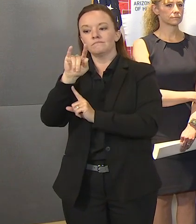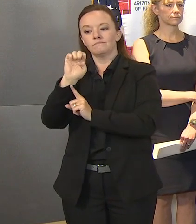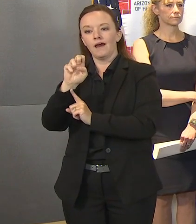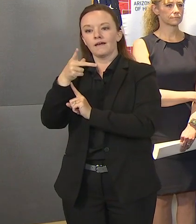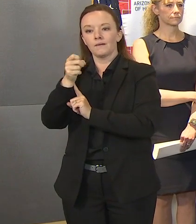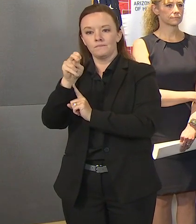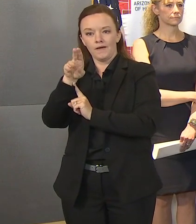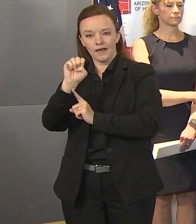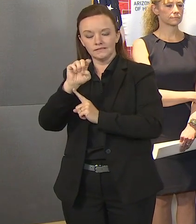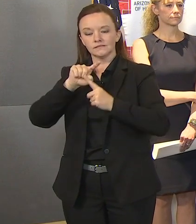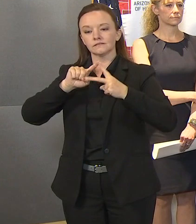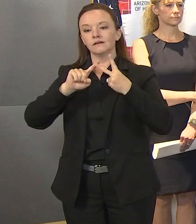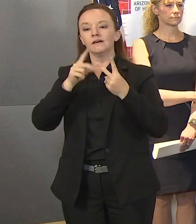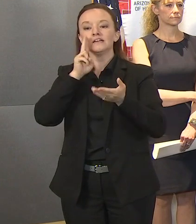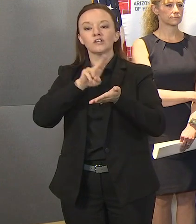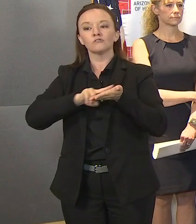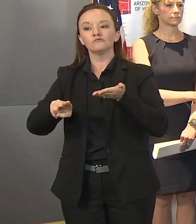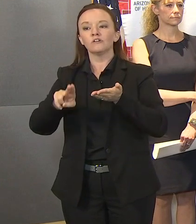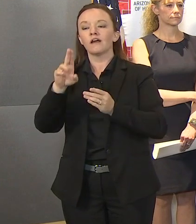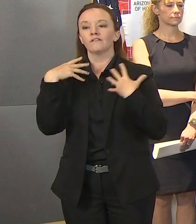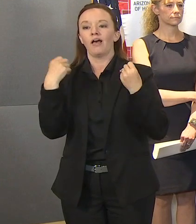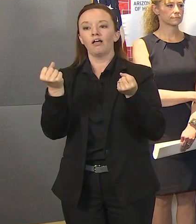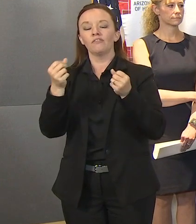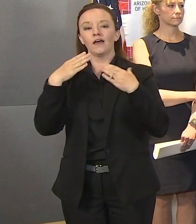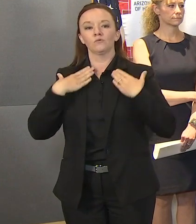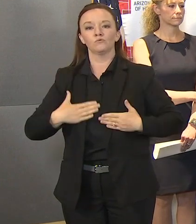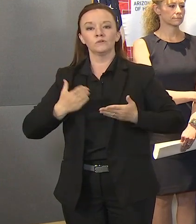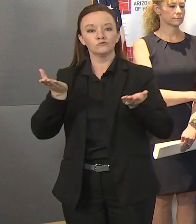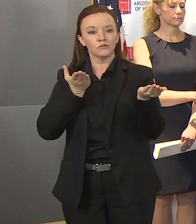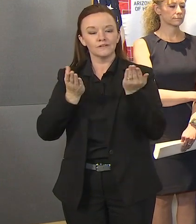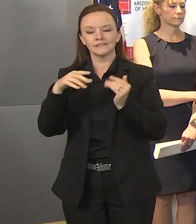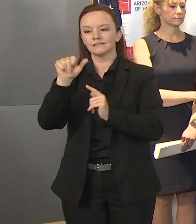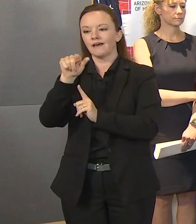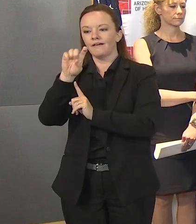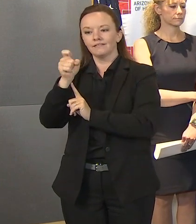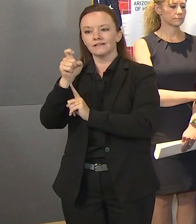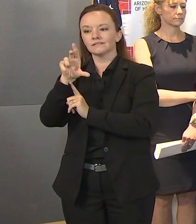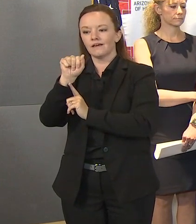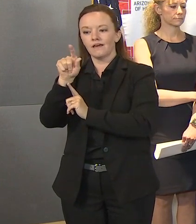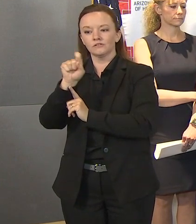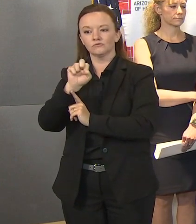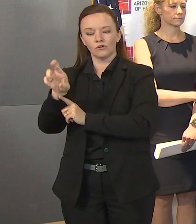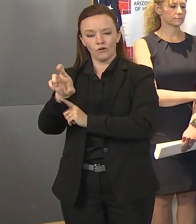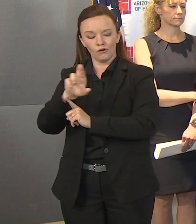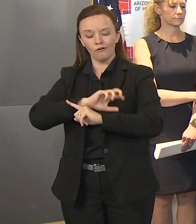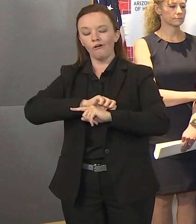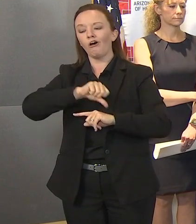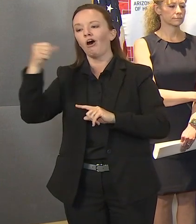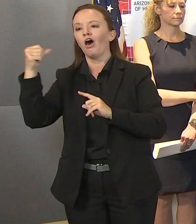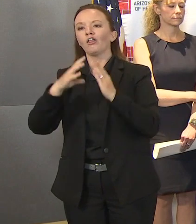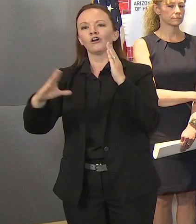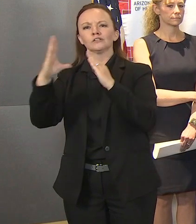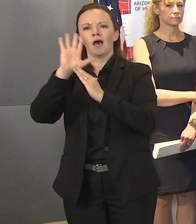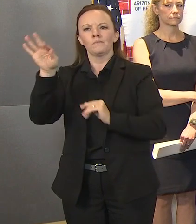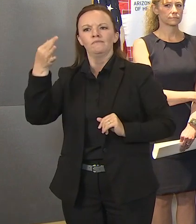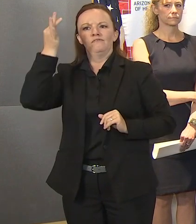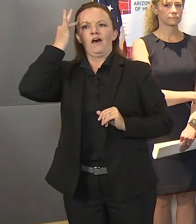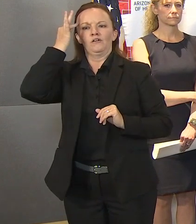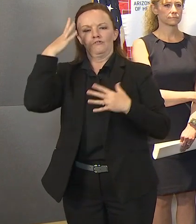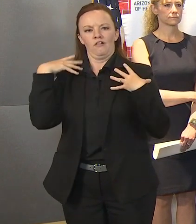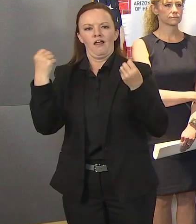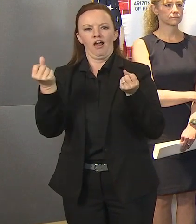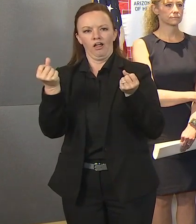the Secretary of Health and Human Services, Alex Azar, top federal health officials, and the nation's